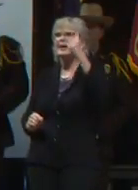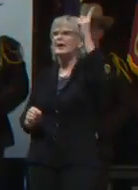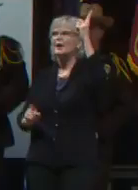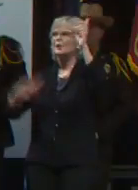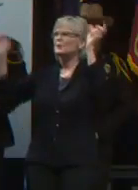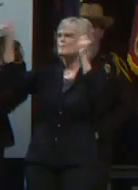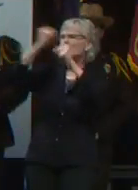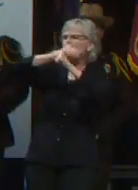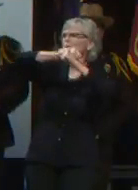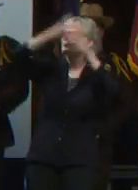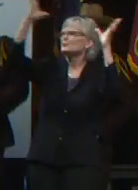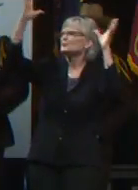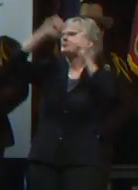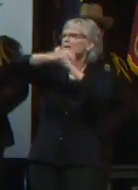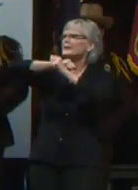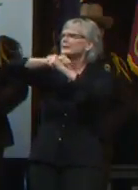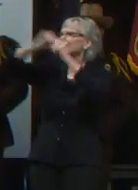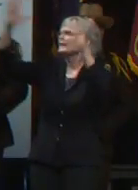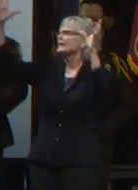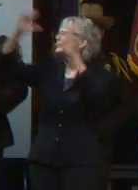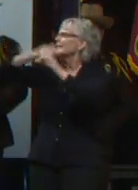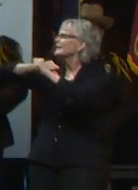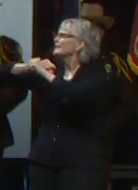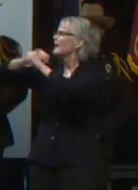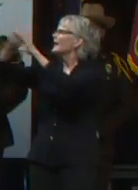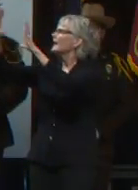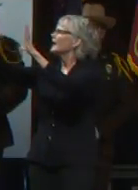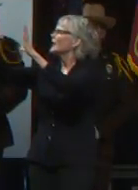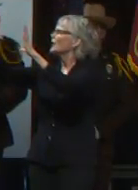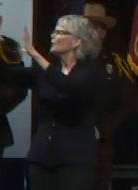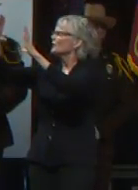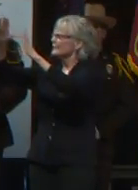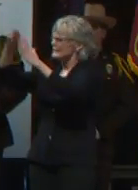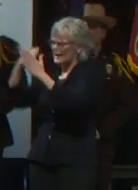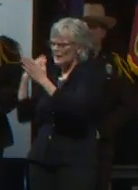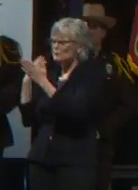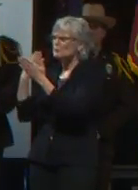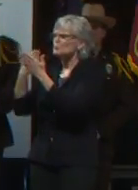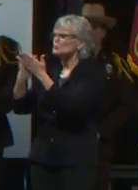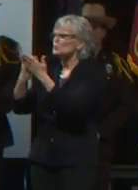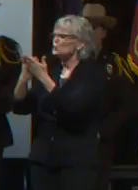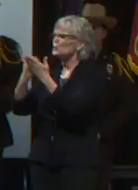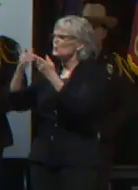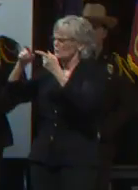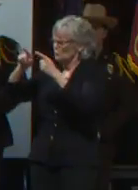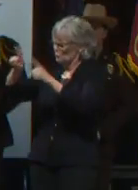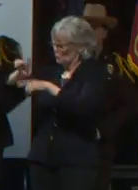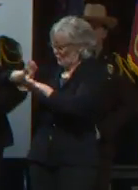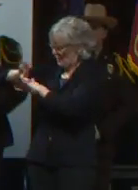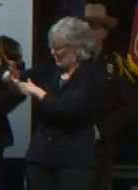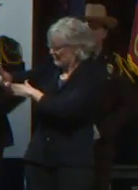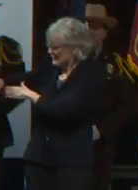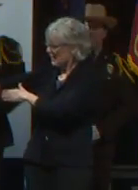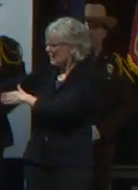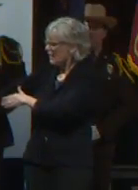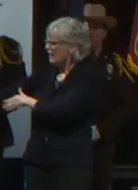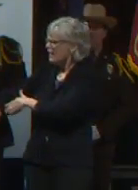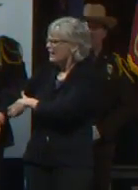glare, the bombs bursting in air, gave proof through